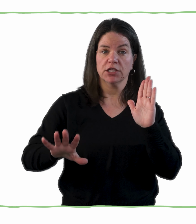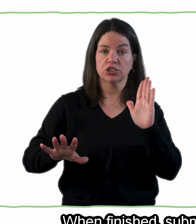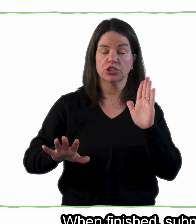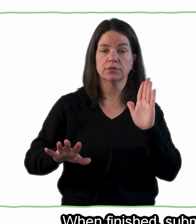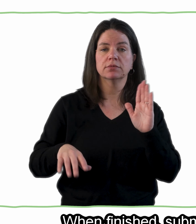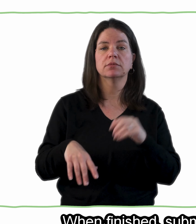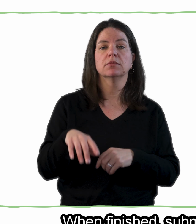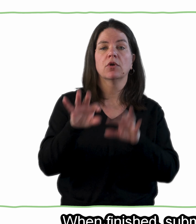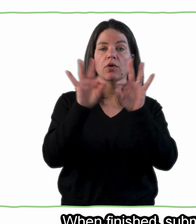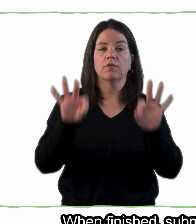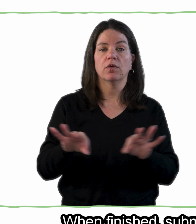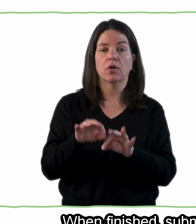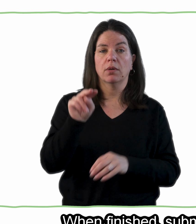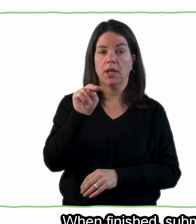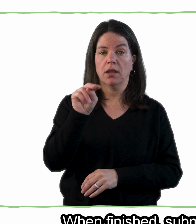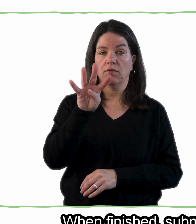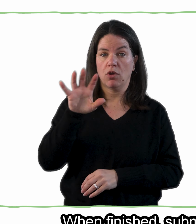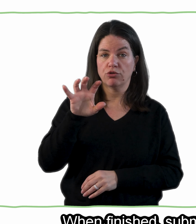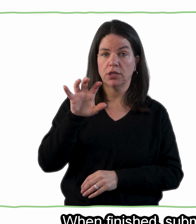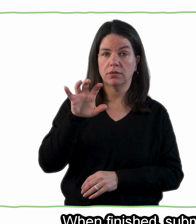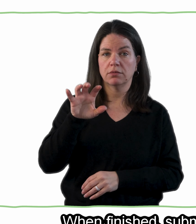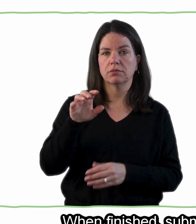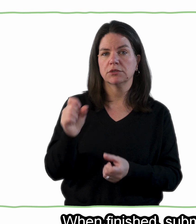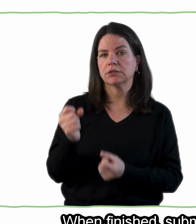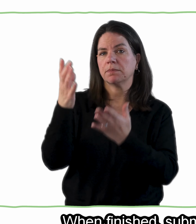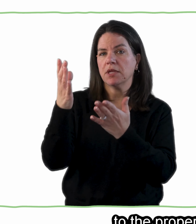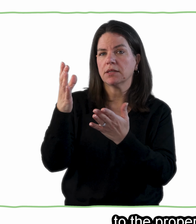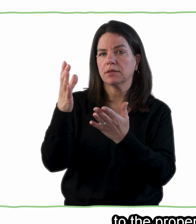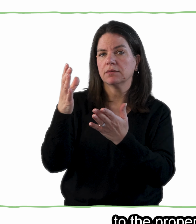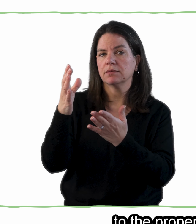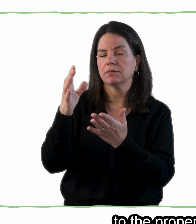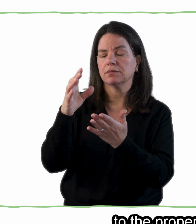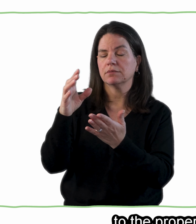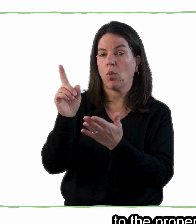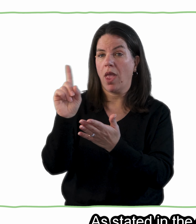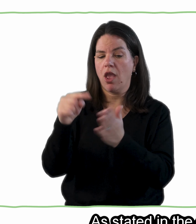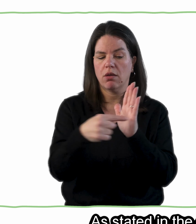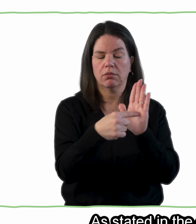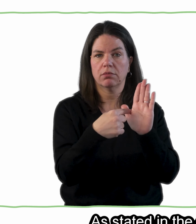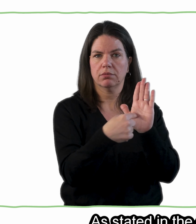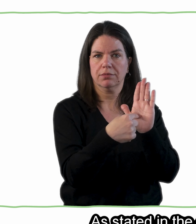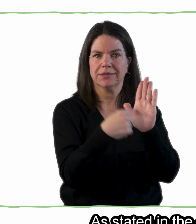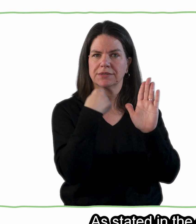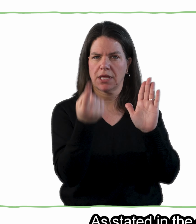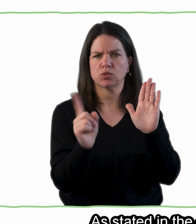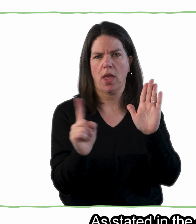When finished, submit Form N-400 to the proper place as stated in the directions.